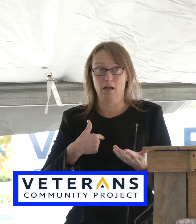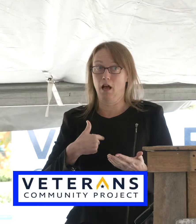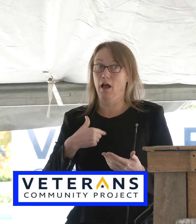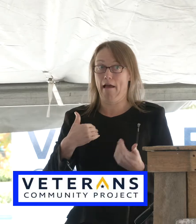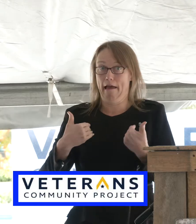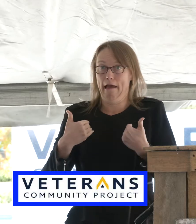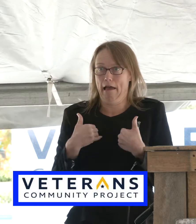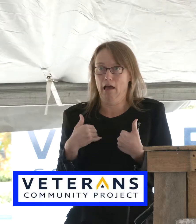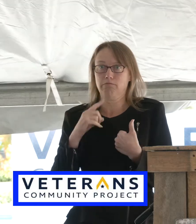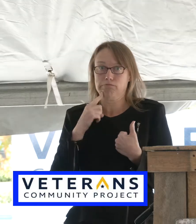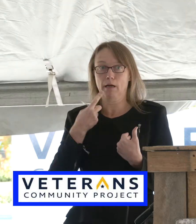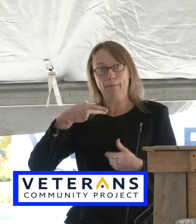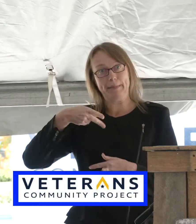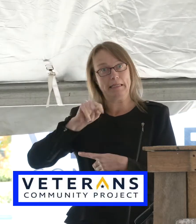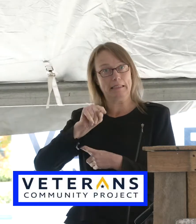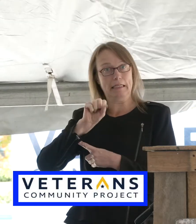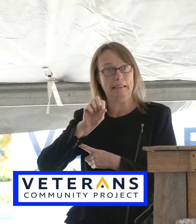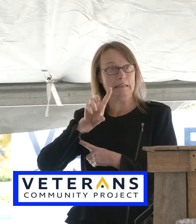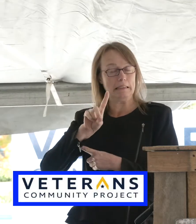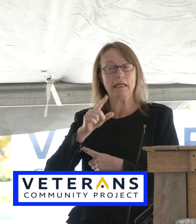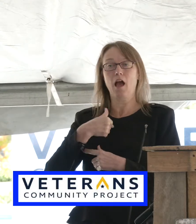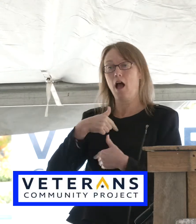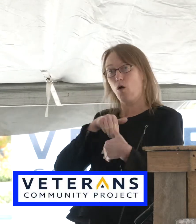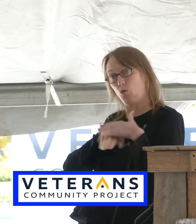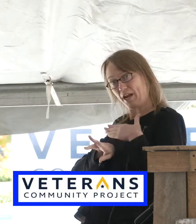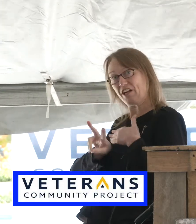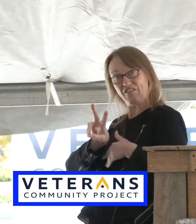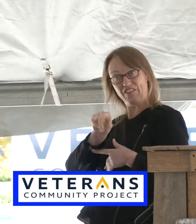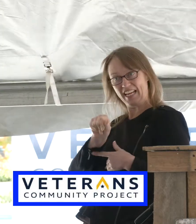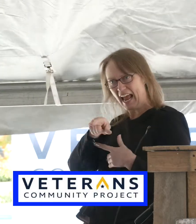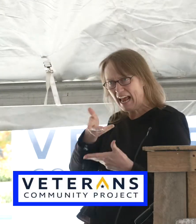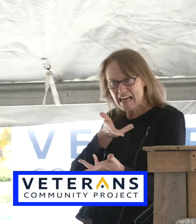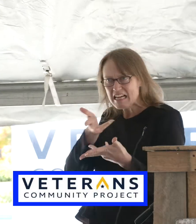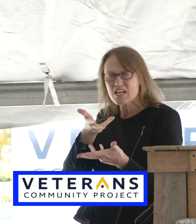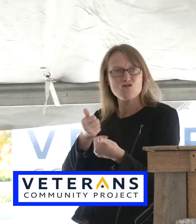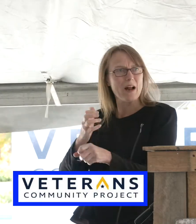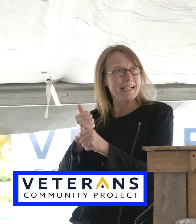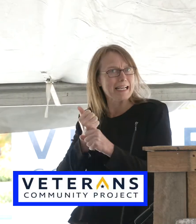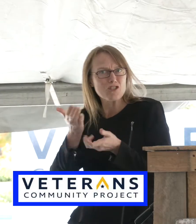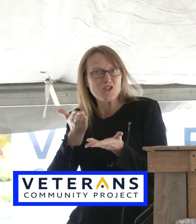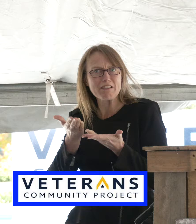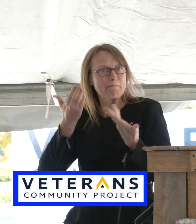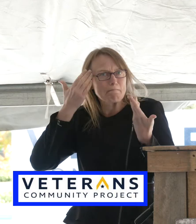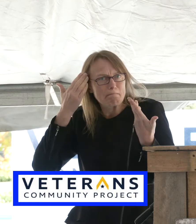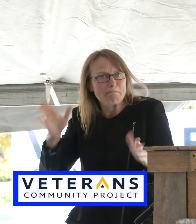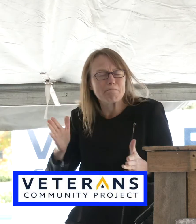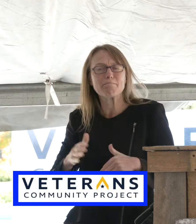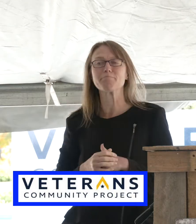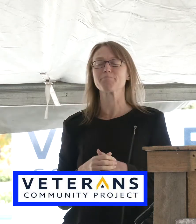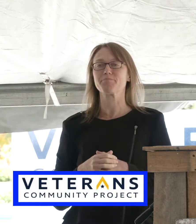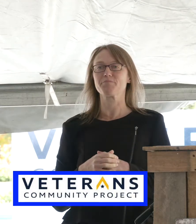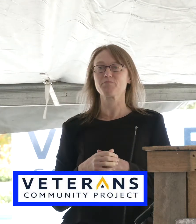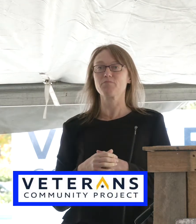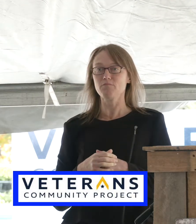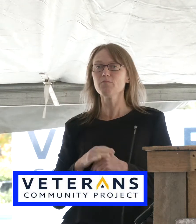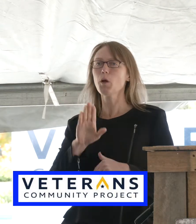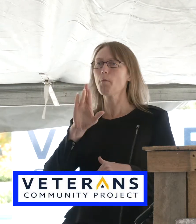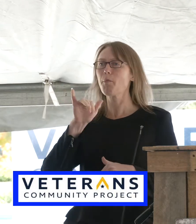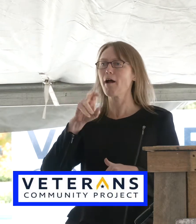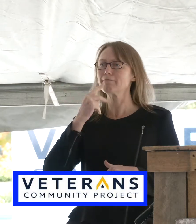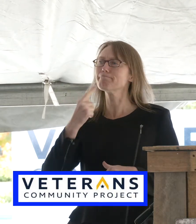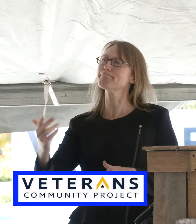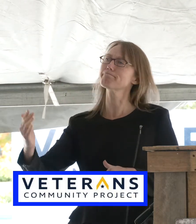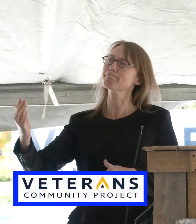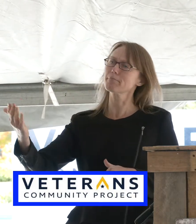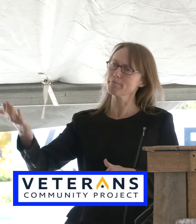services. And he said, come on in. So 6 weeks after my VIP tour of VCP, I walked through the front doors of the outreach center like thousands of other